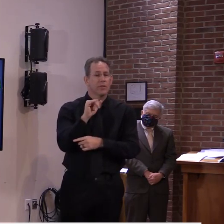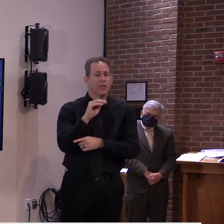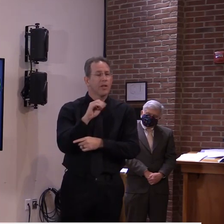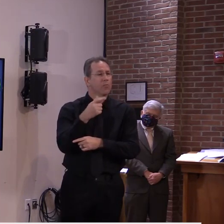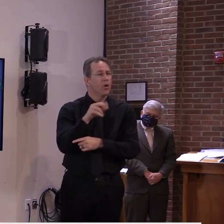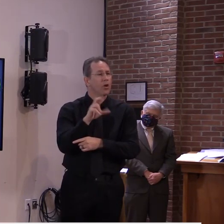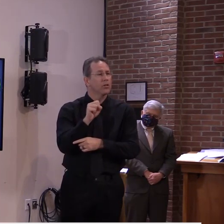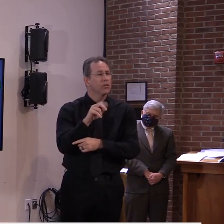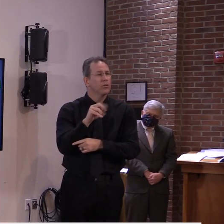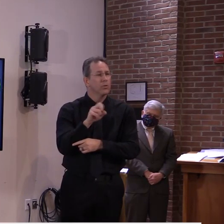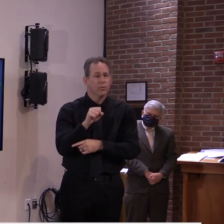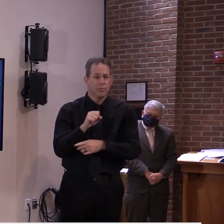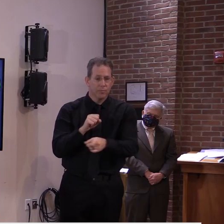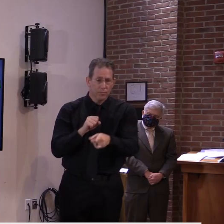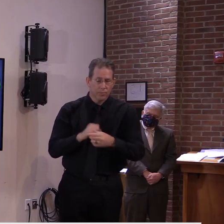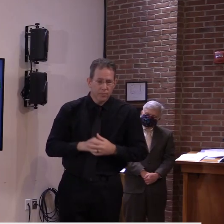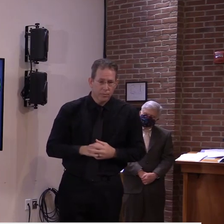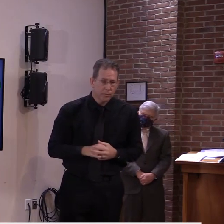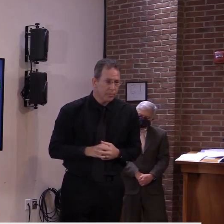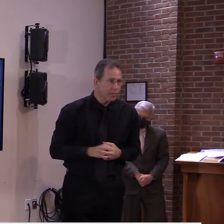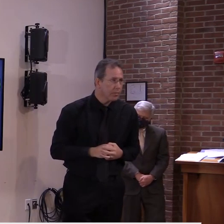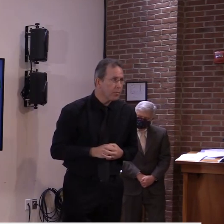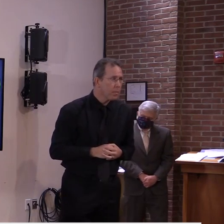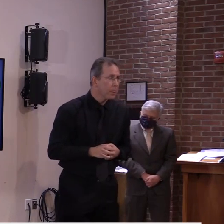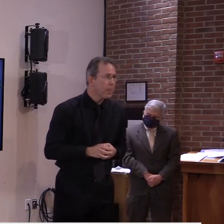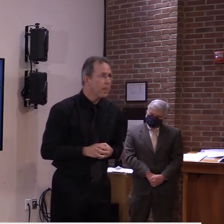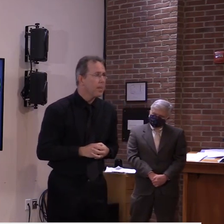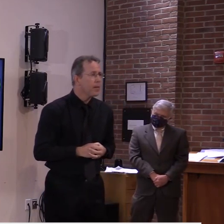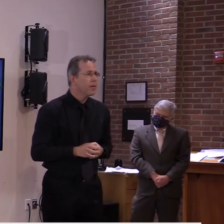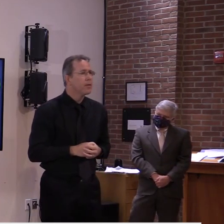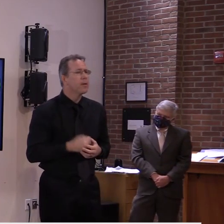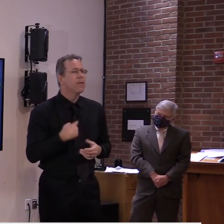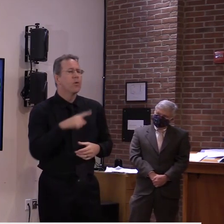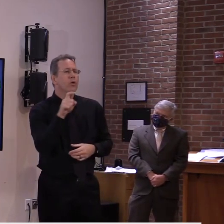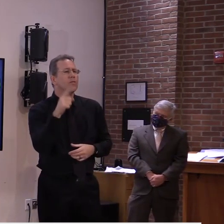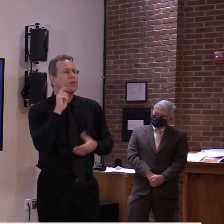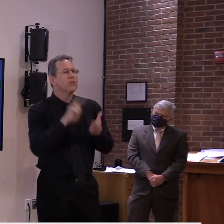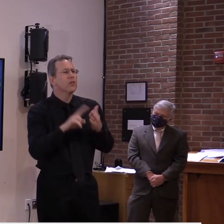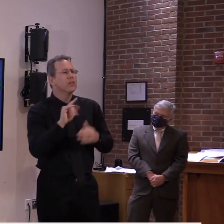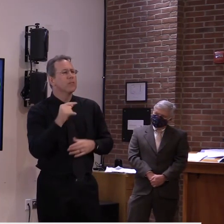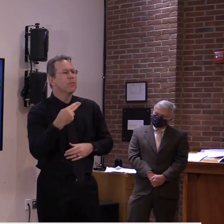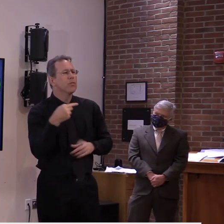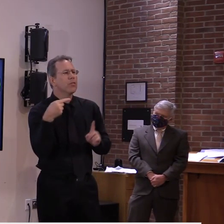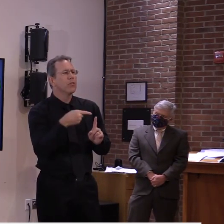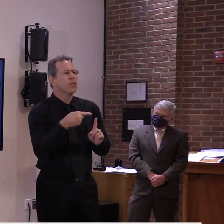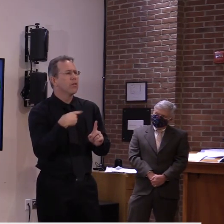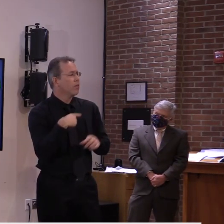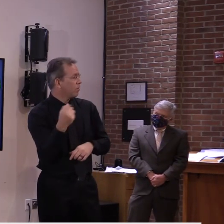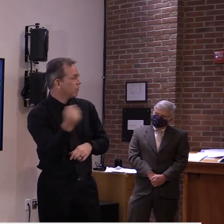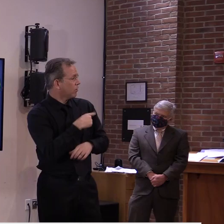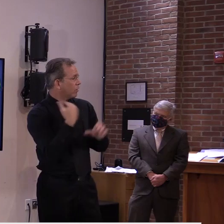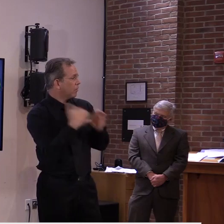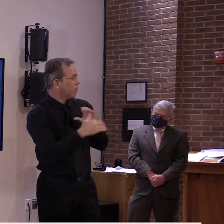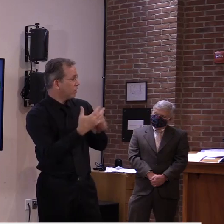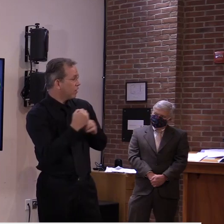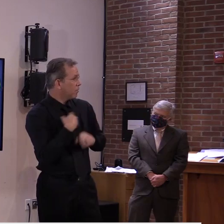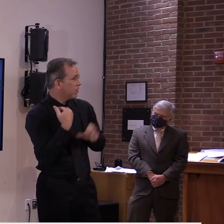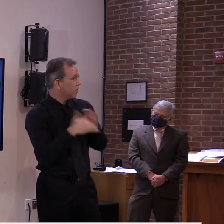Yes, this is Leslie for Secretary Smith. Any update on that email that was sent out to Barry Redmond,